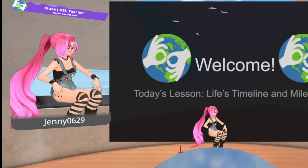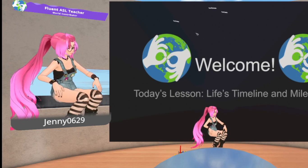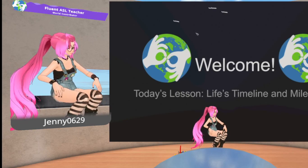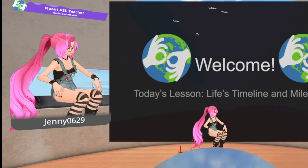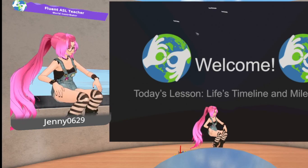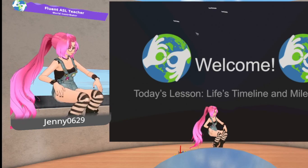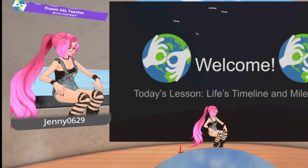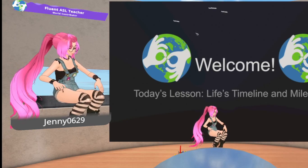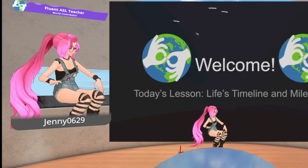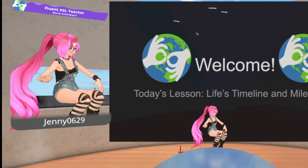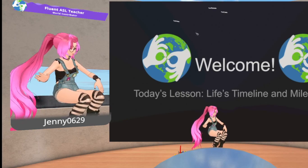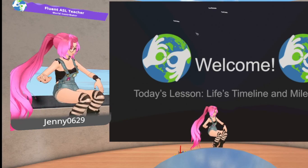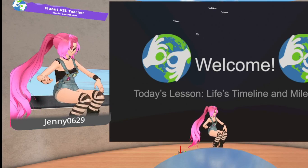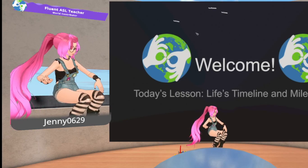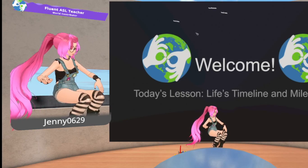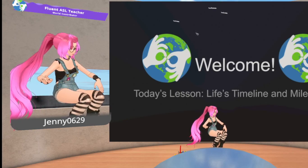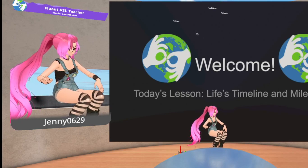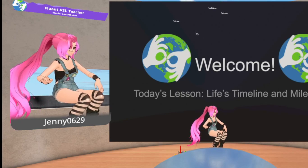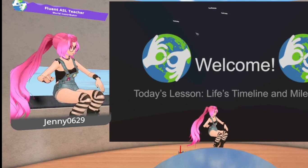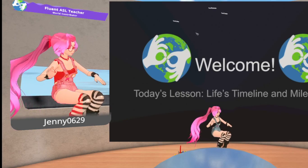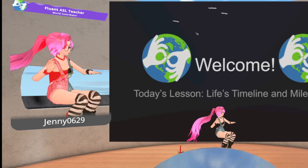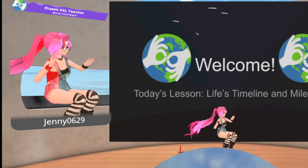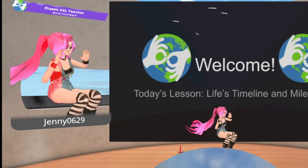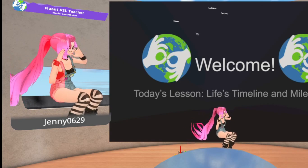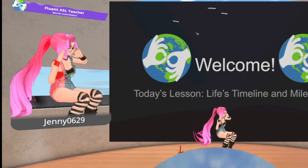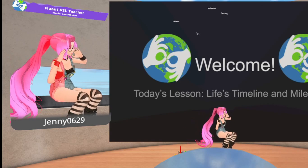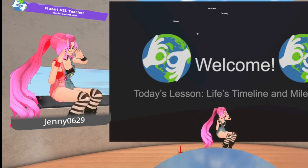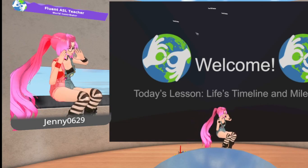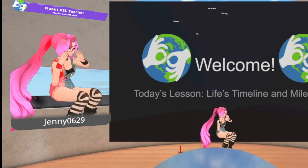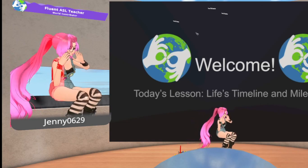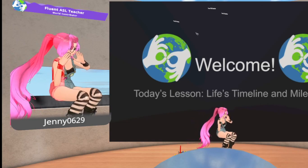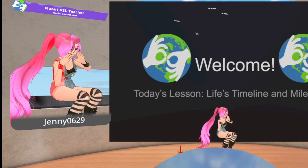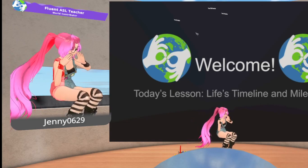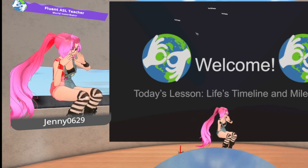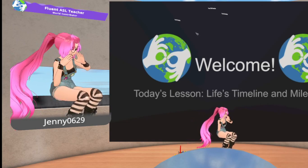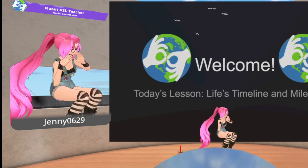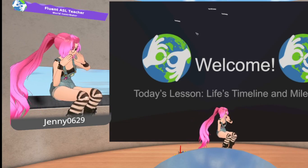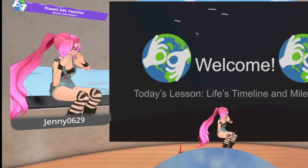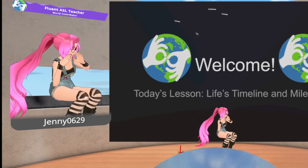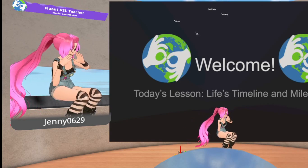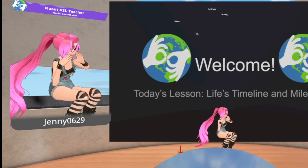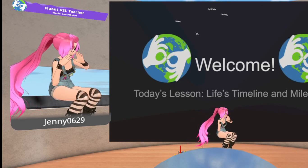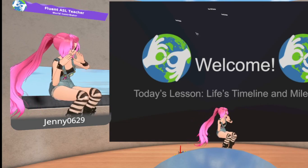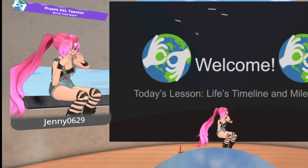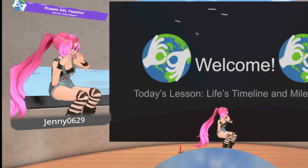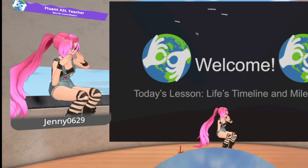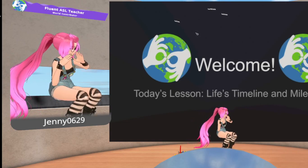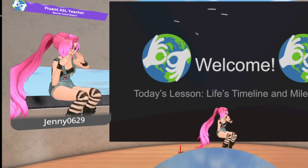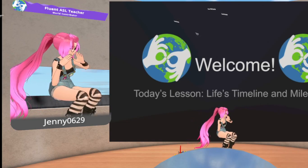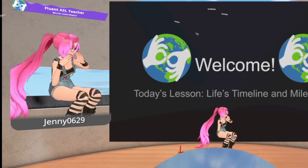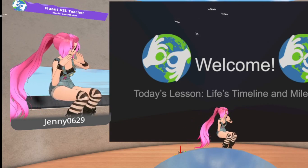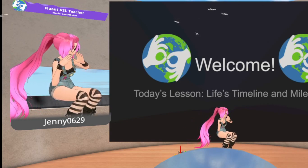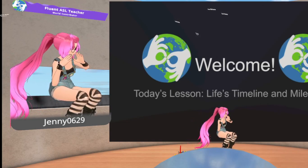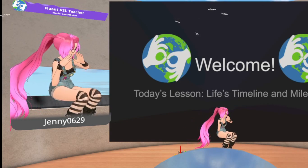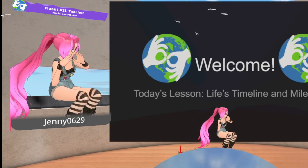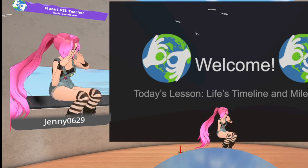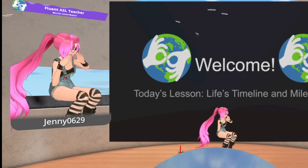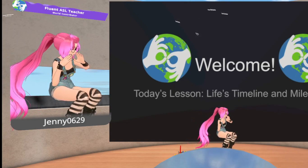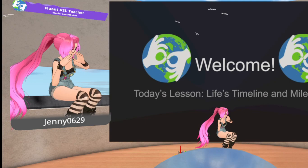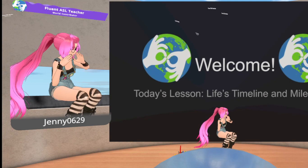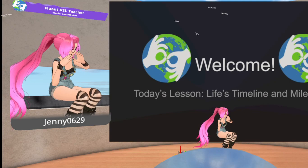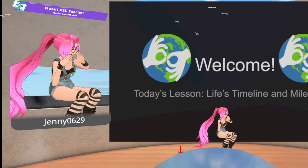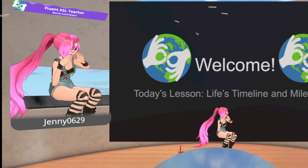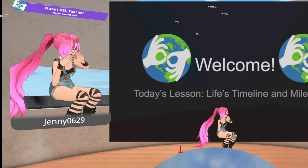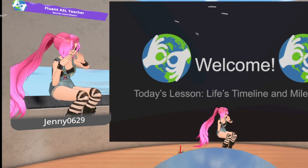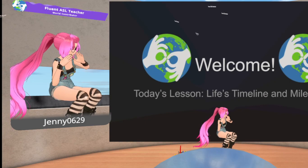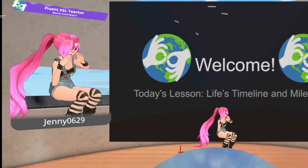one. I Okay, see a lot of I people will get that. make the same, like, I see a lot of people have problems with must, should, and need, so maybe you